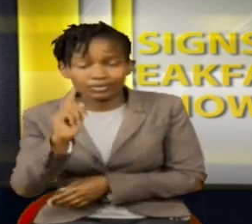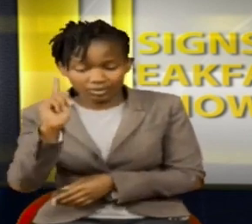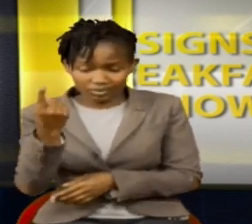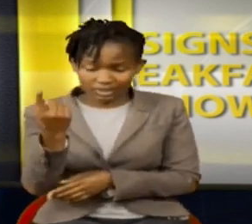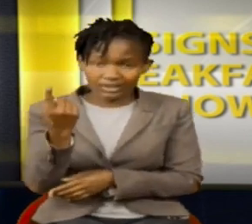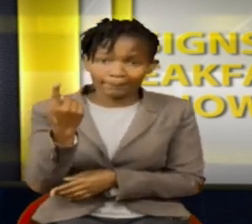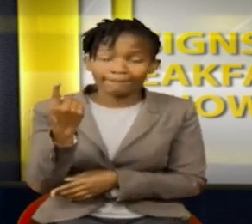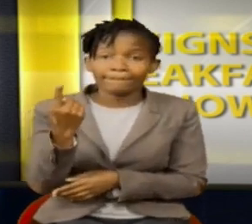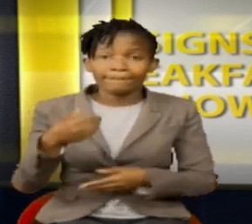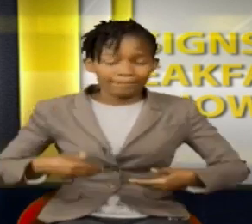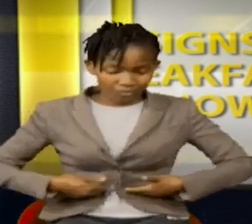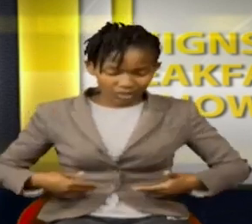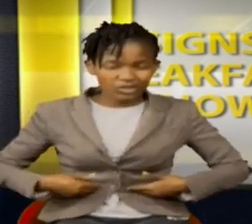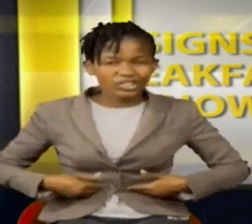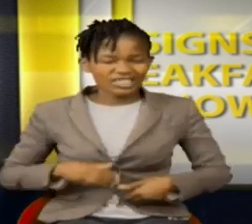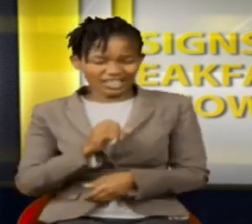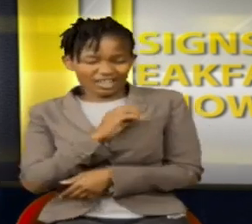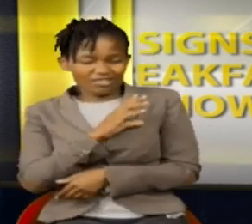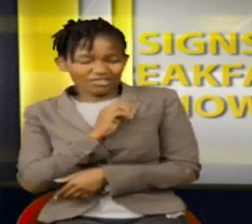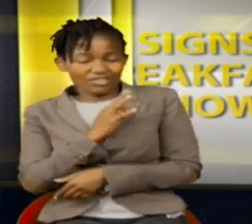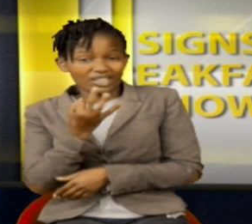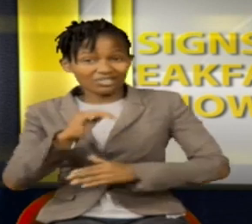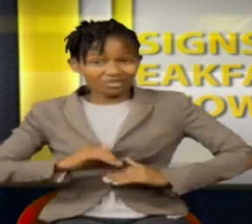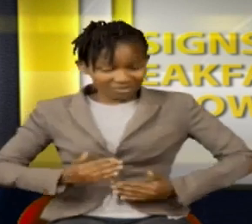First and foremost, I think youth are more afraid of pregnancy.